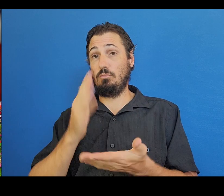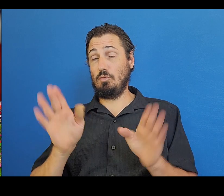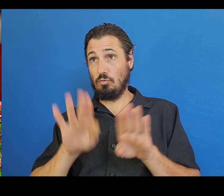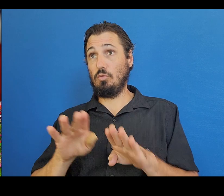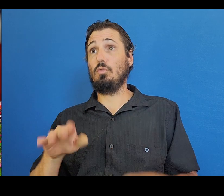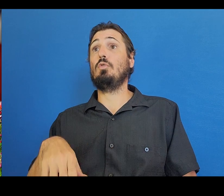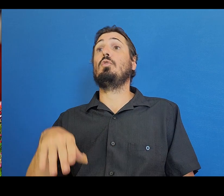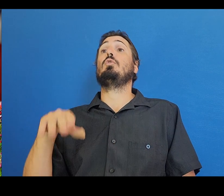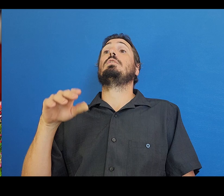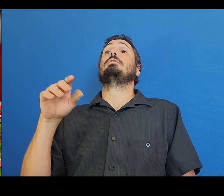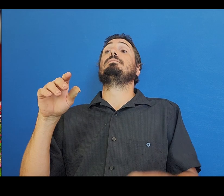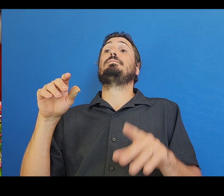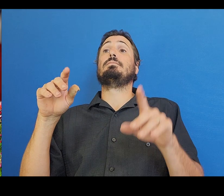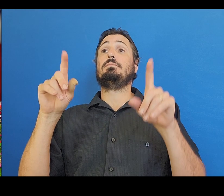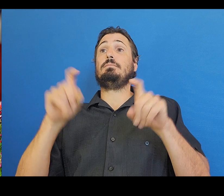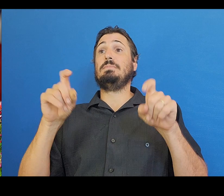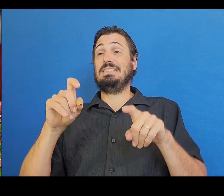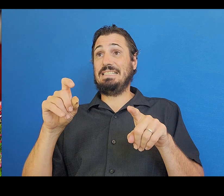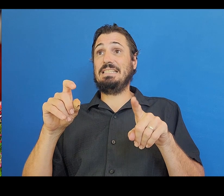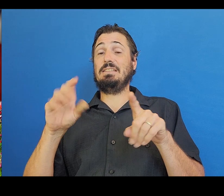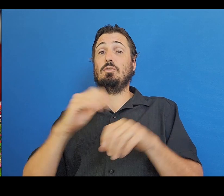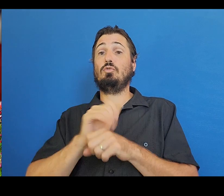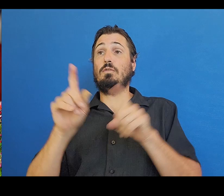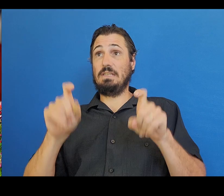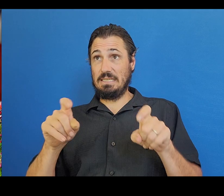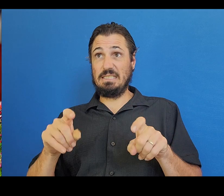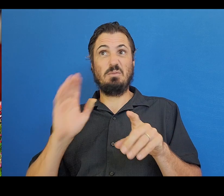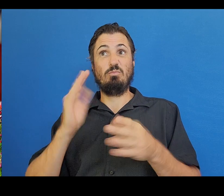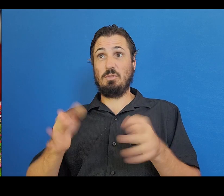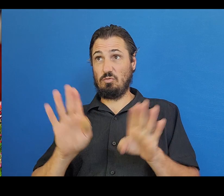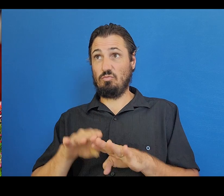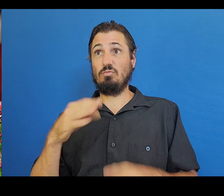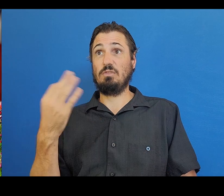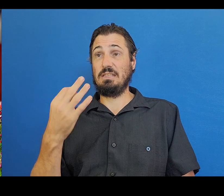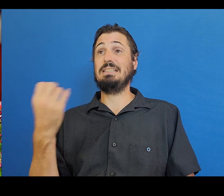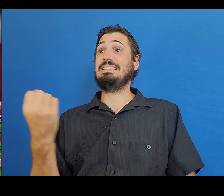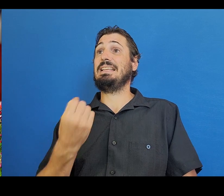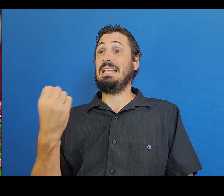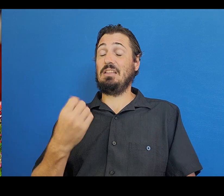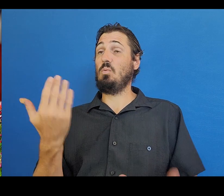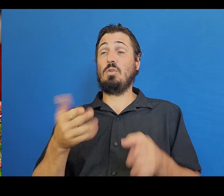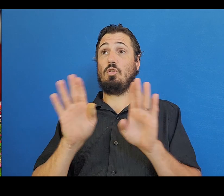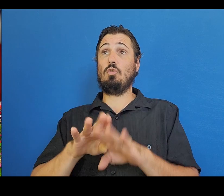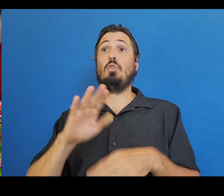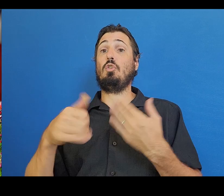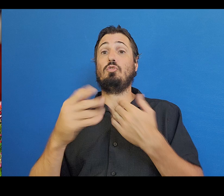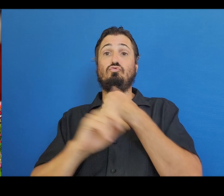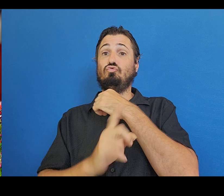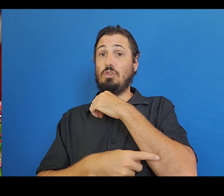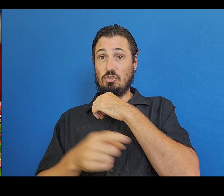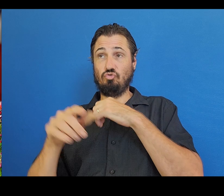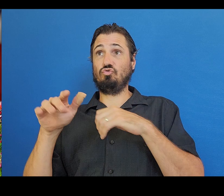the COVID-19 mobile testing site at Kalaheo Neighborhood Center, and the testing center at the Kauai Memorial Convention Hall. On Saturday, closures